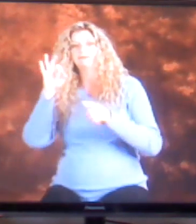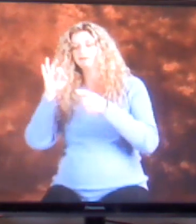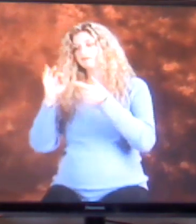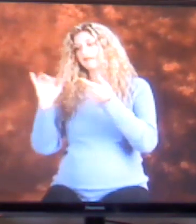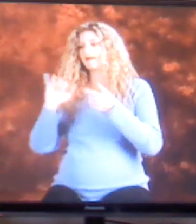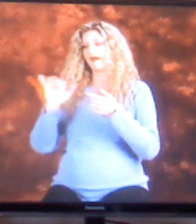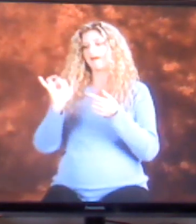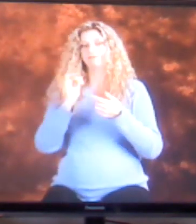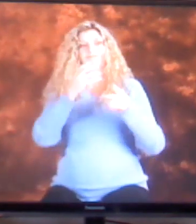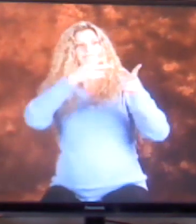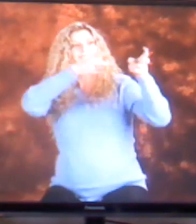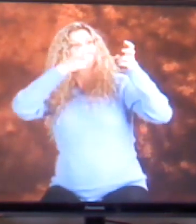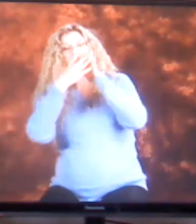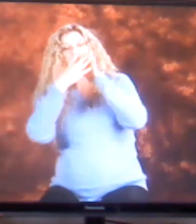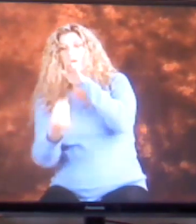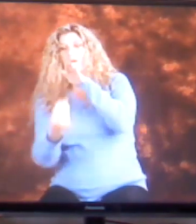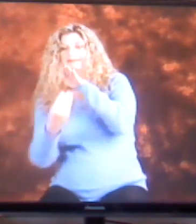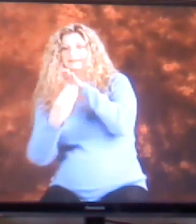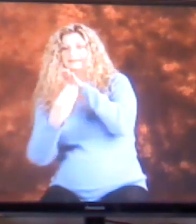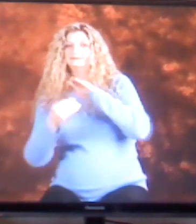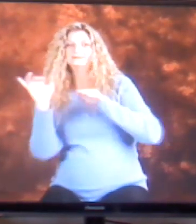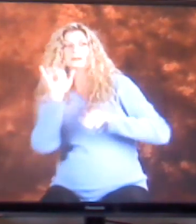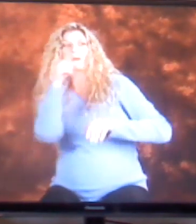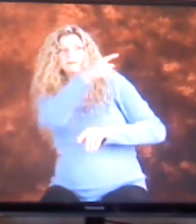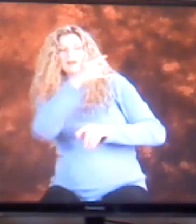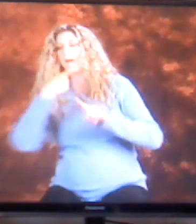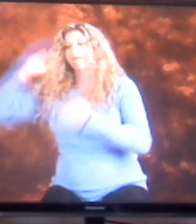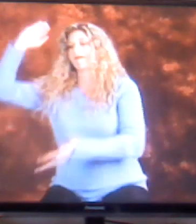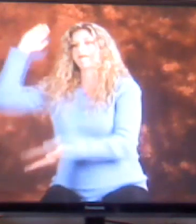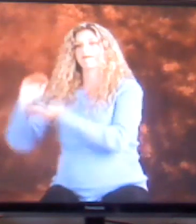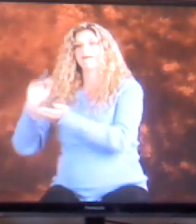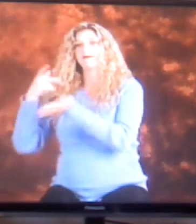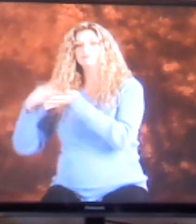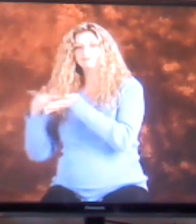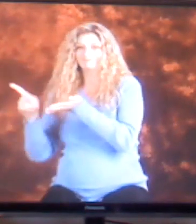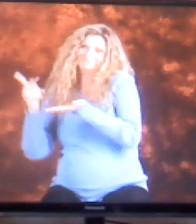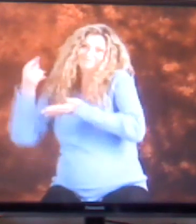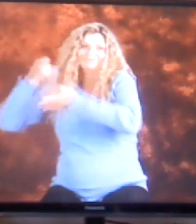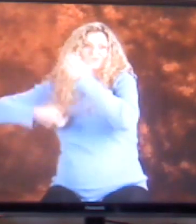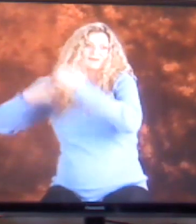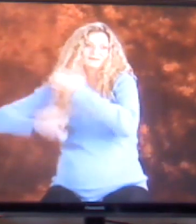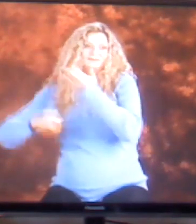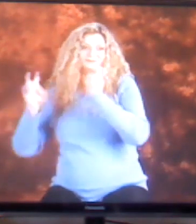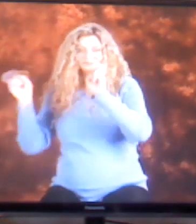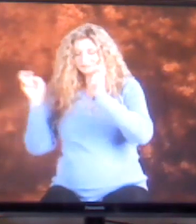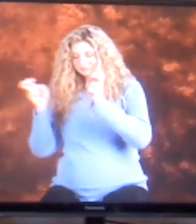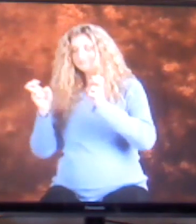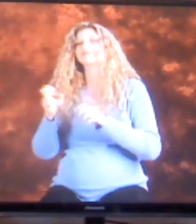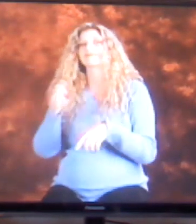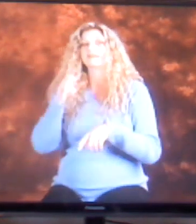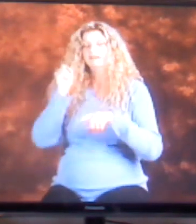No. But there are knockoffs, which are copies of a very similar style. If it was more affordable, maybe.